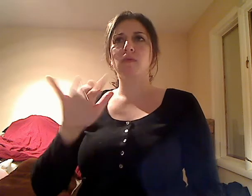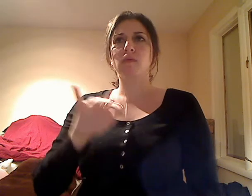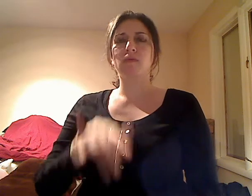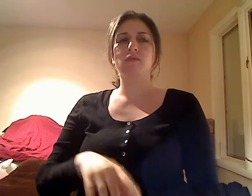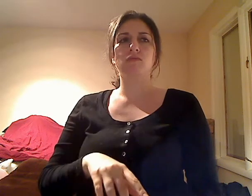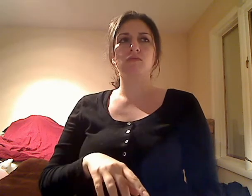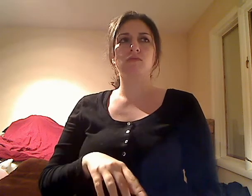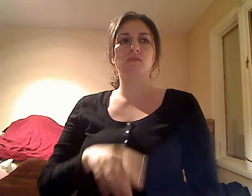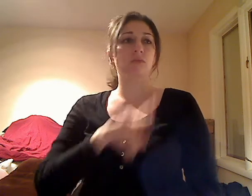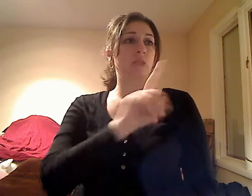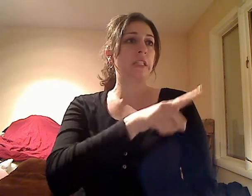C.